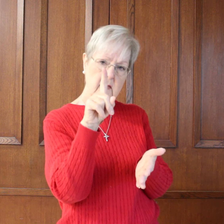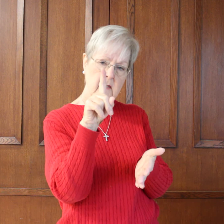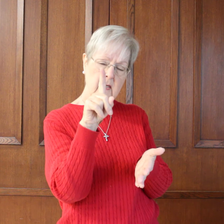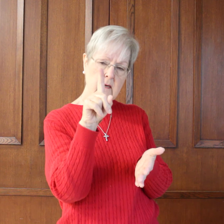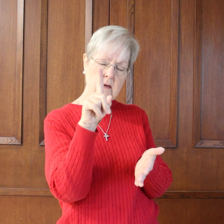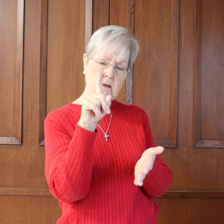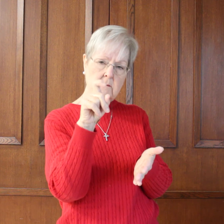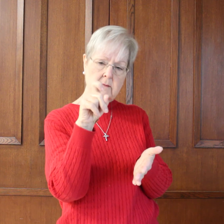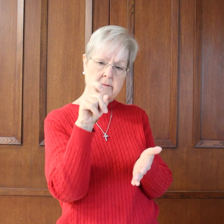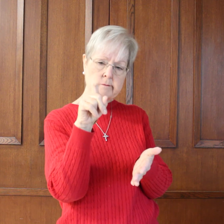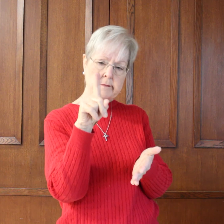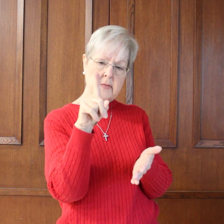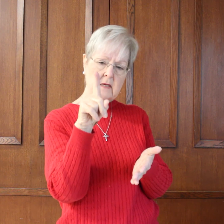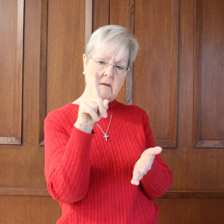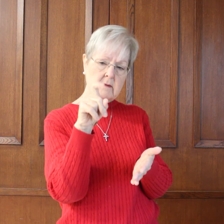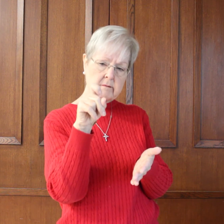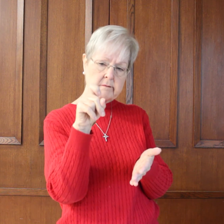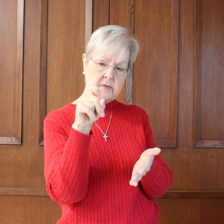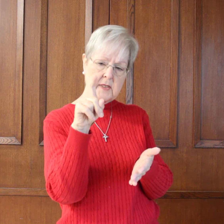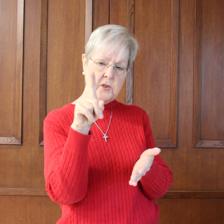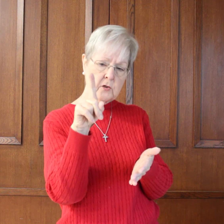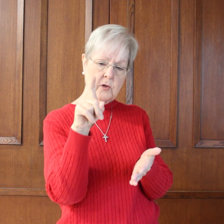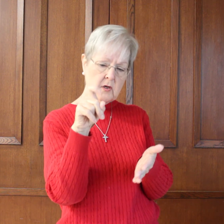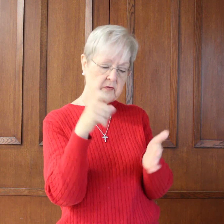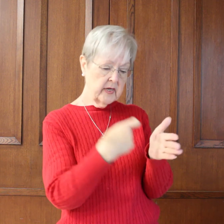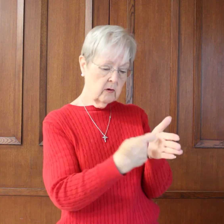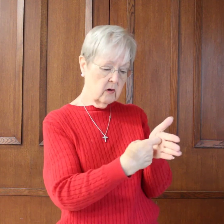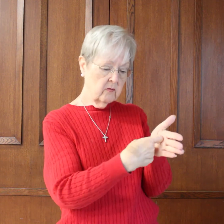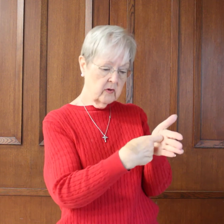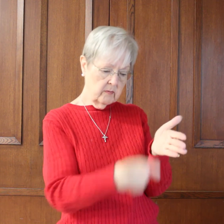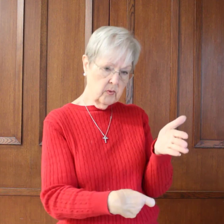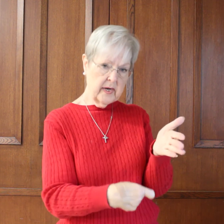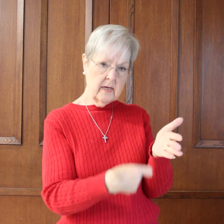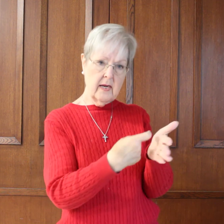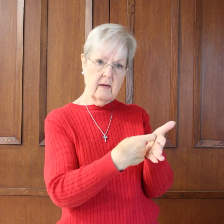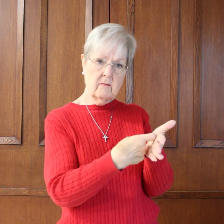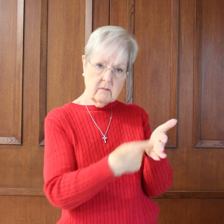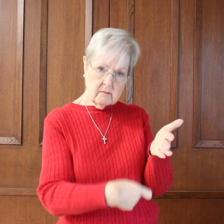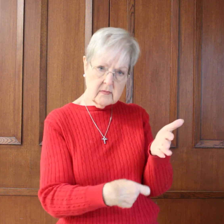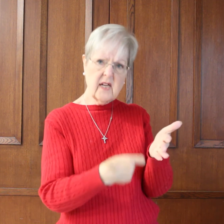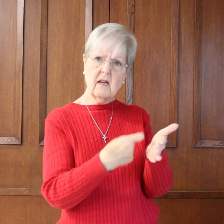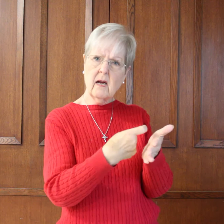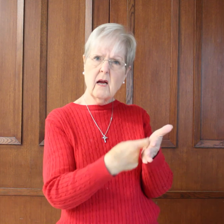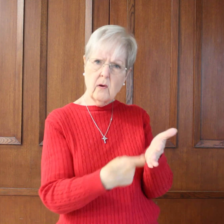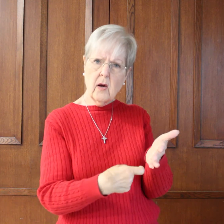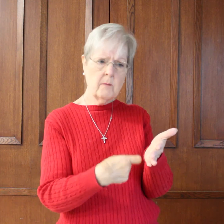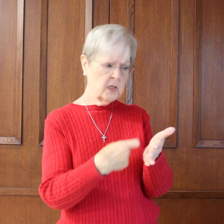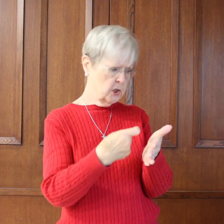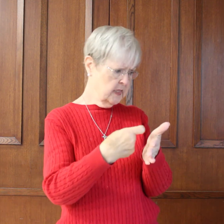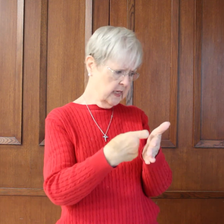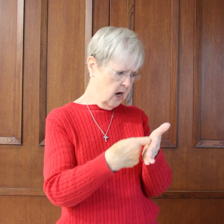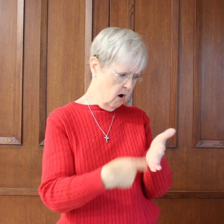the, kind of just crook your finger over and bring it down. Like, how much does it